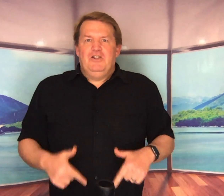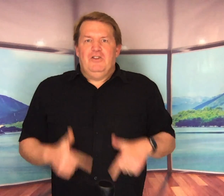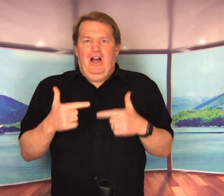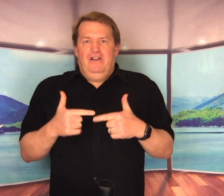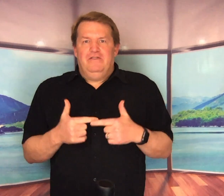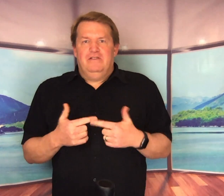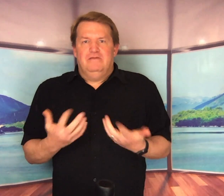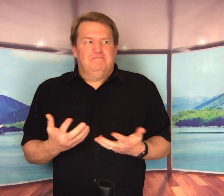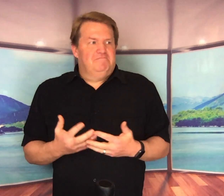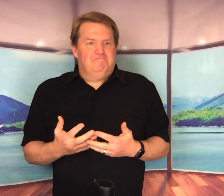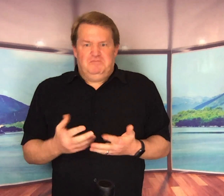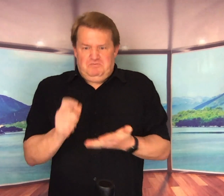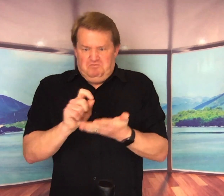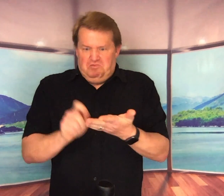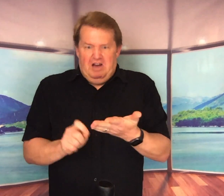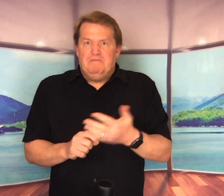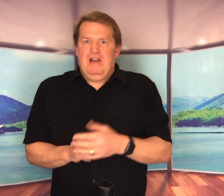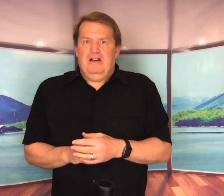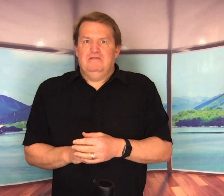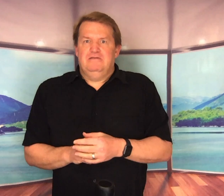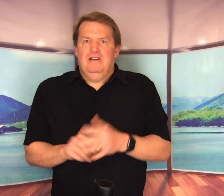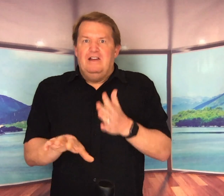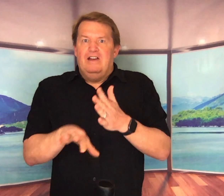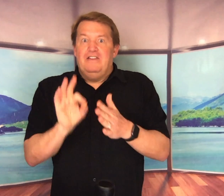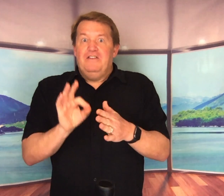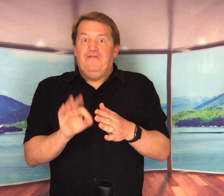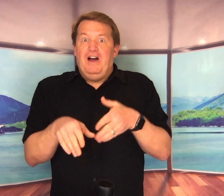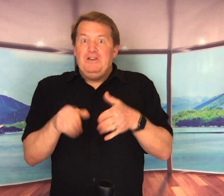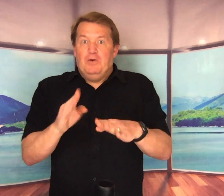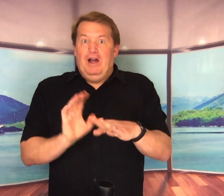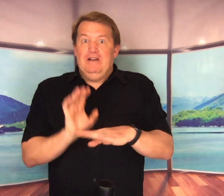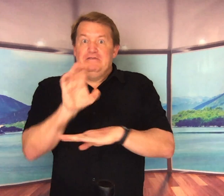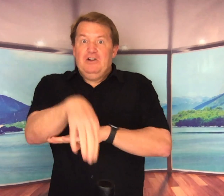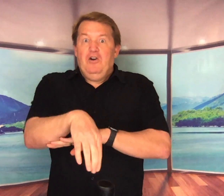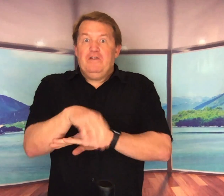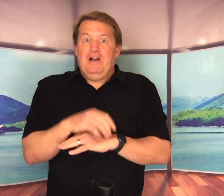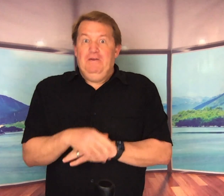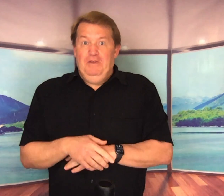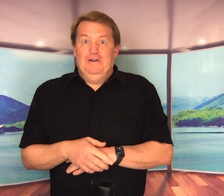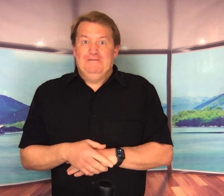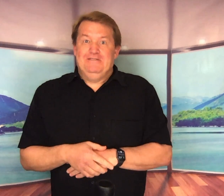life? Write them down and then find a way to overcome those.